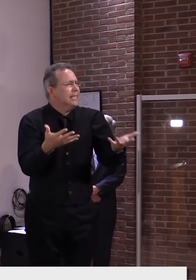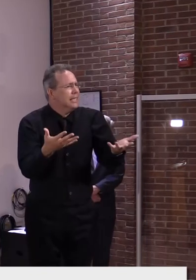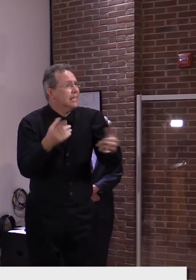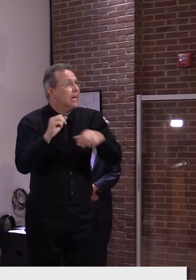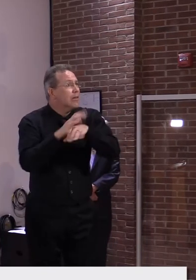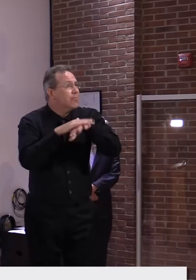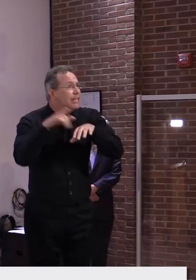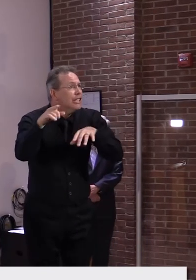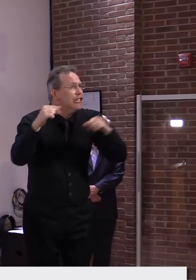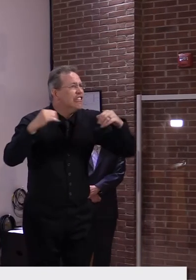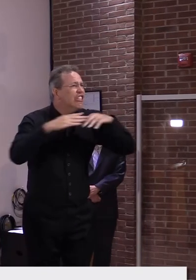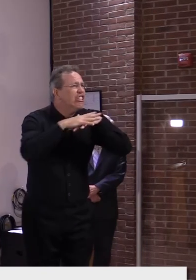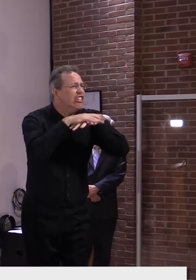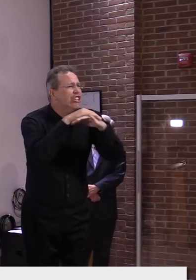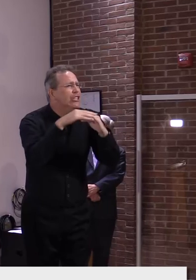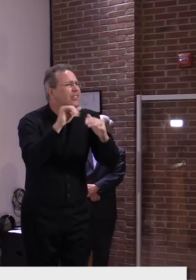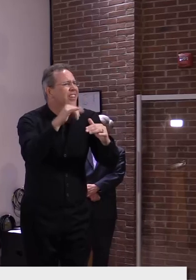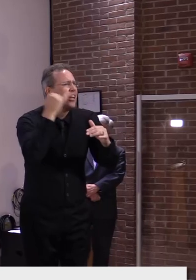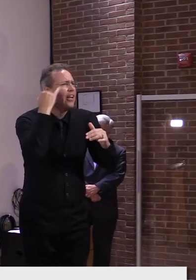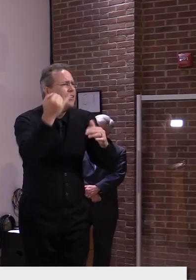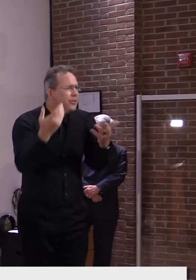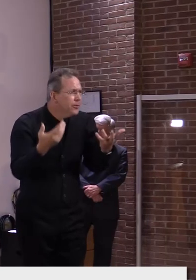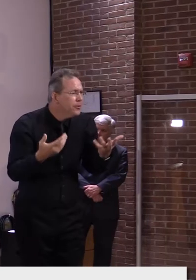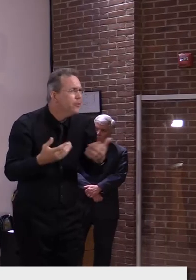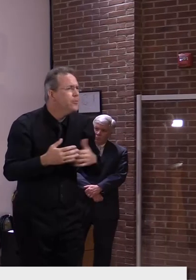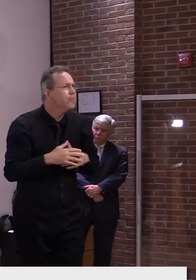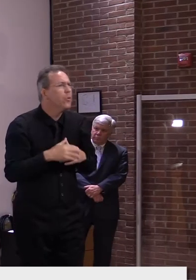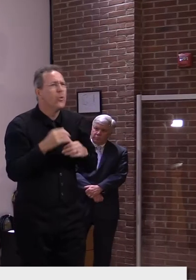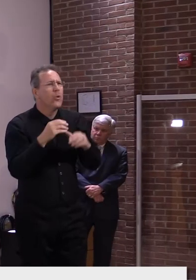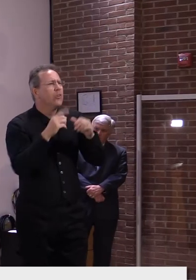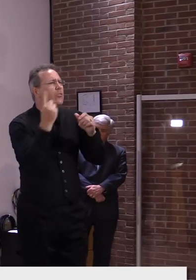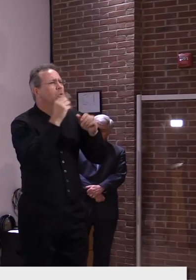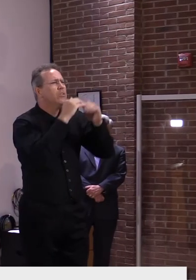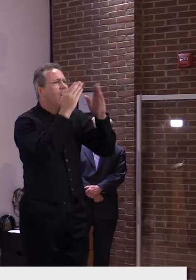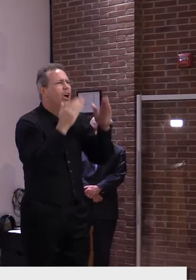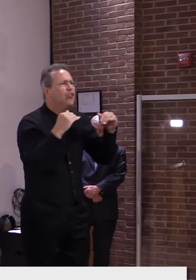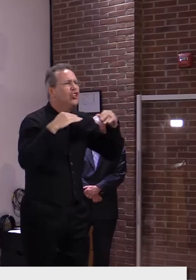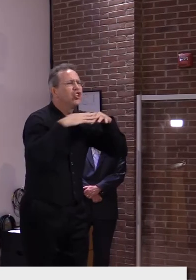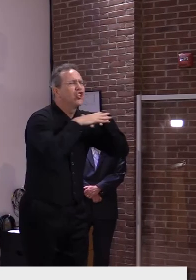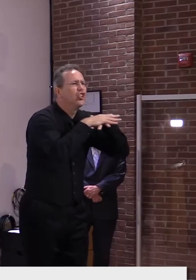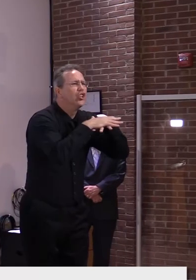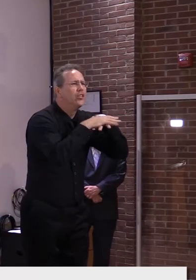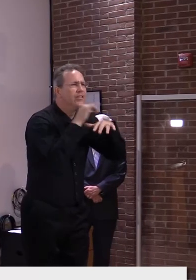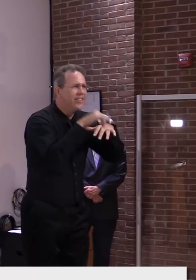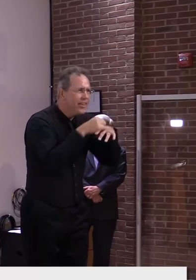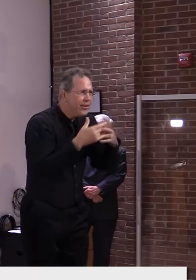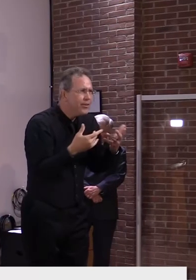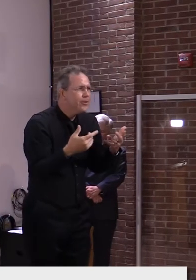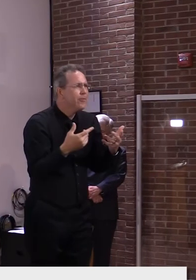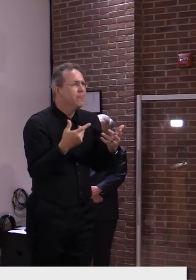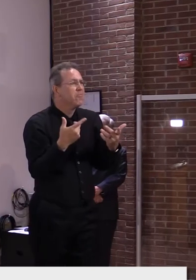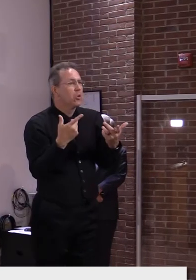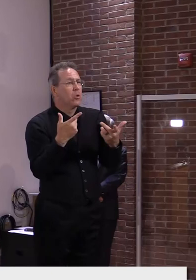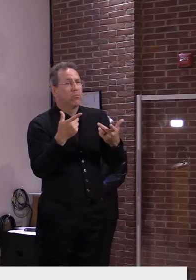safe. And I would endorse a town who wanted to carry them out in a safe way.